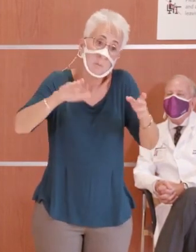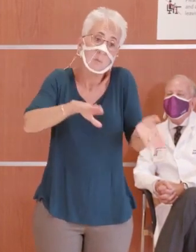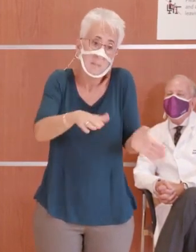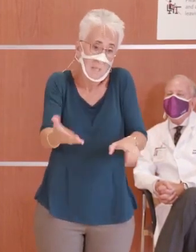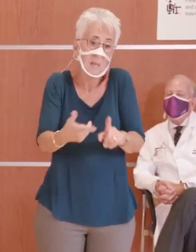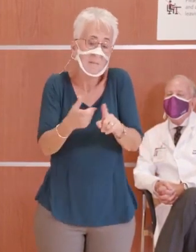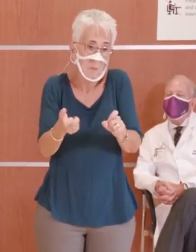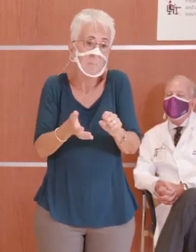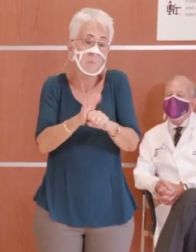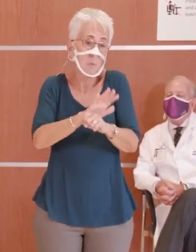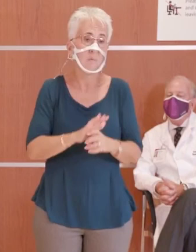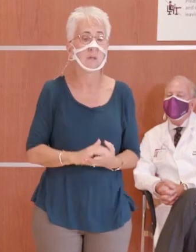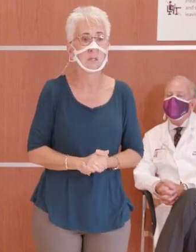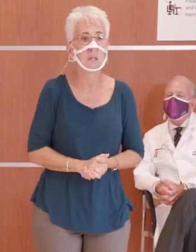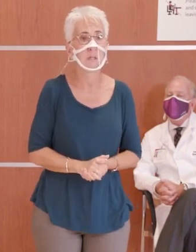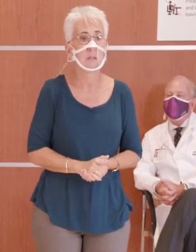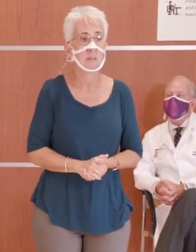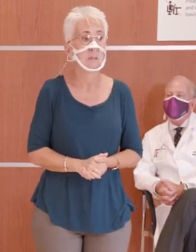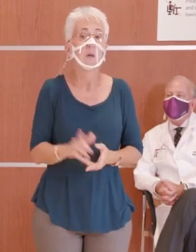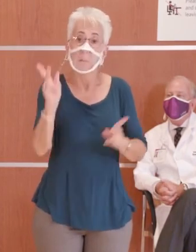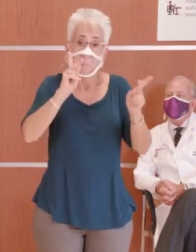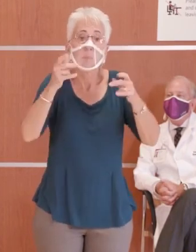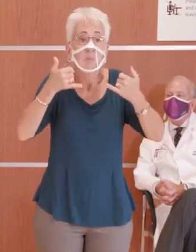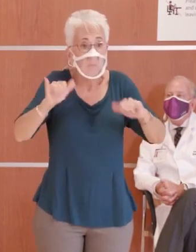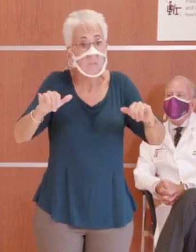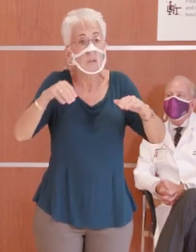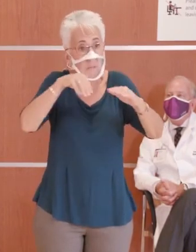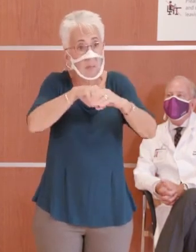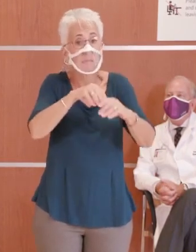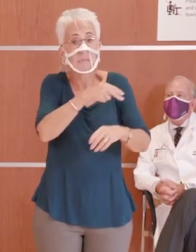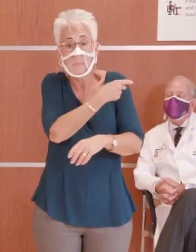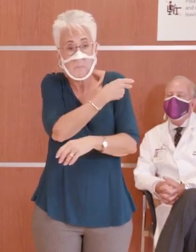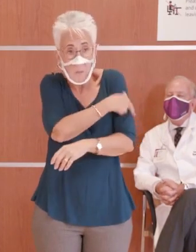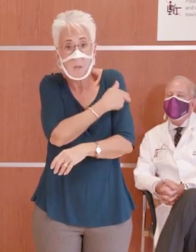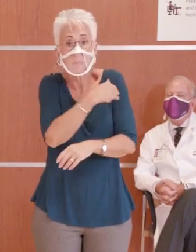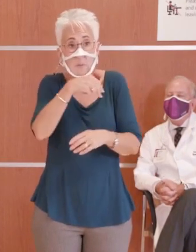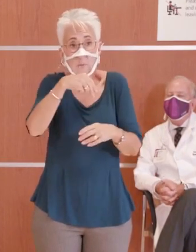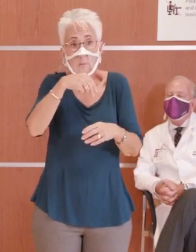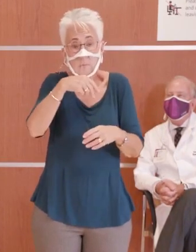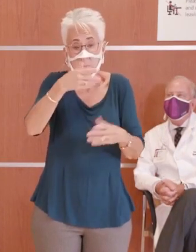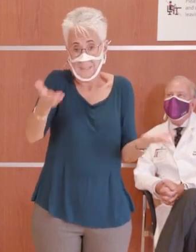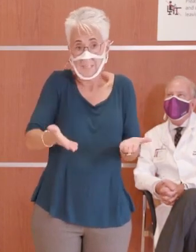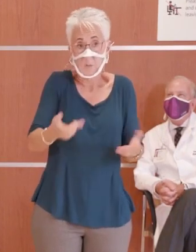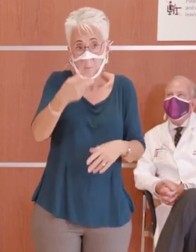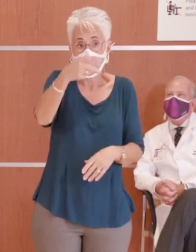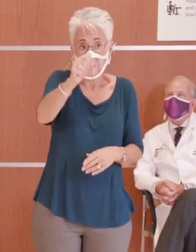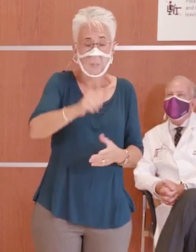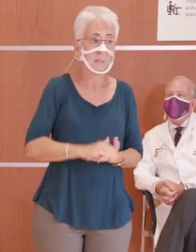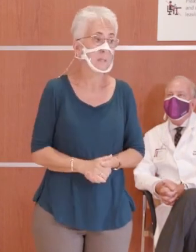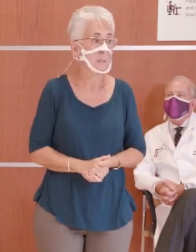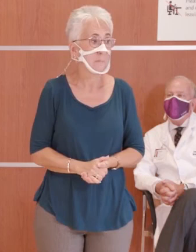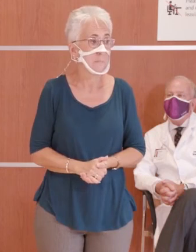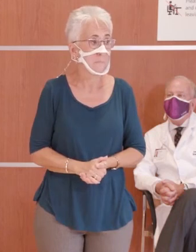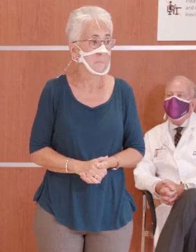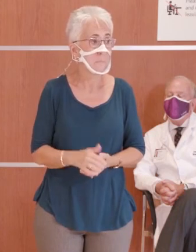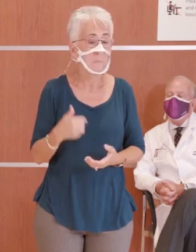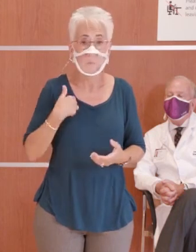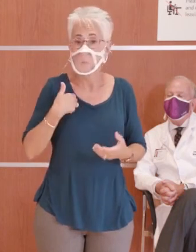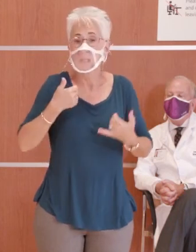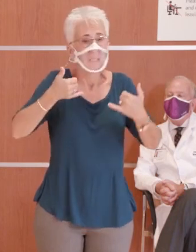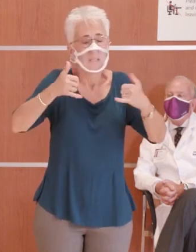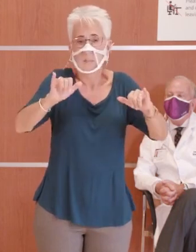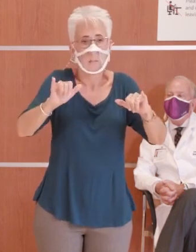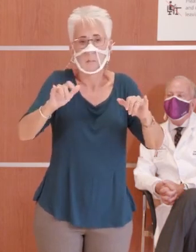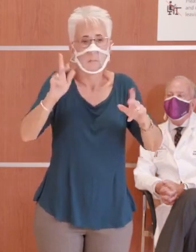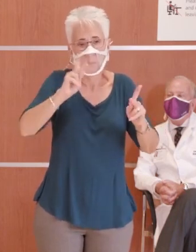have hundreds of patients in the hospitals in Pennsylvania right now with COVID-19, and we continue to have deaths